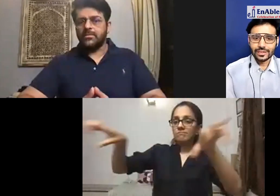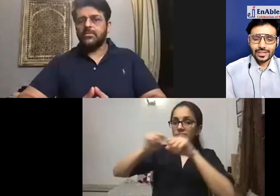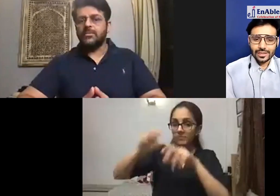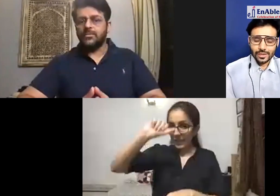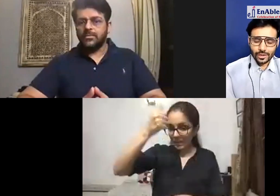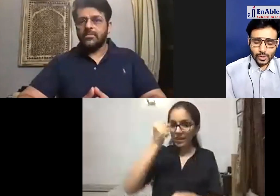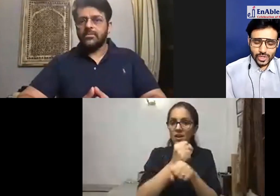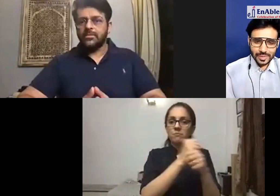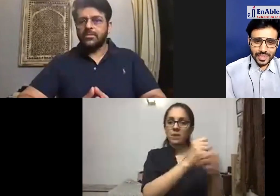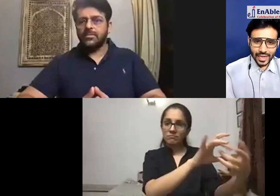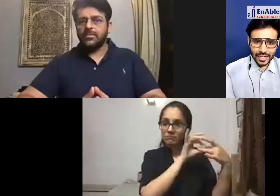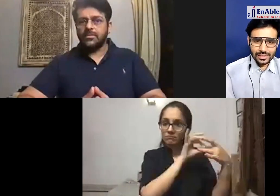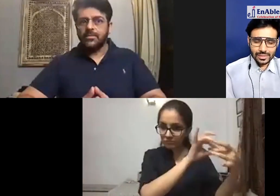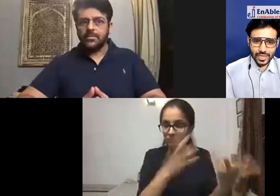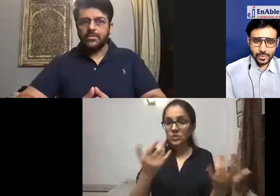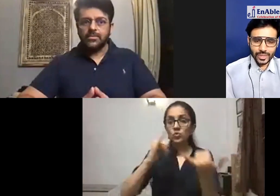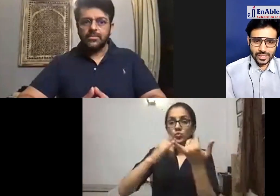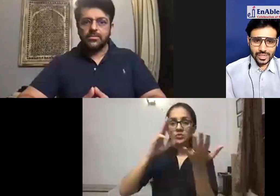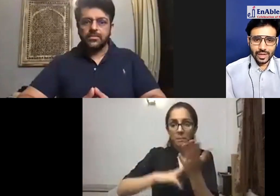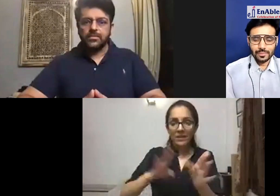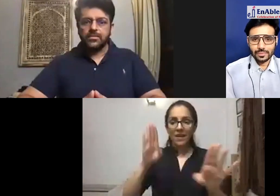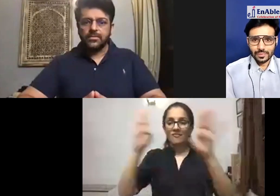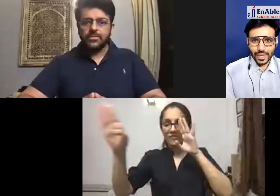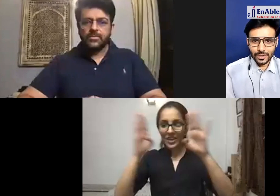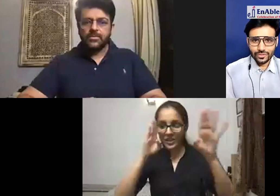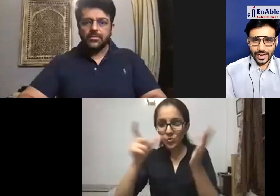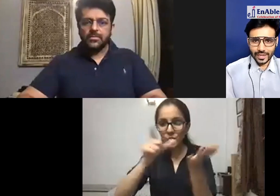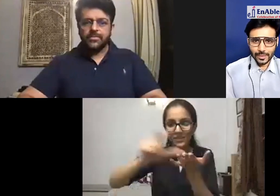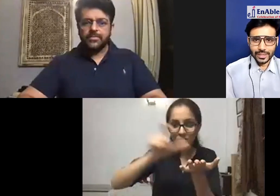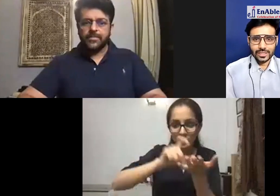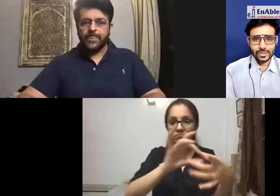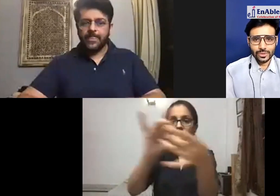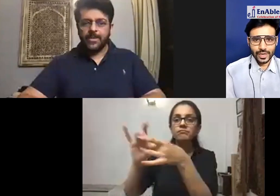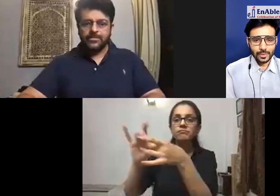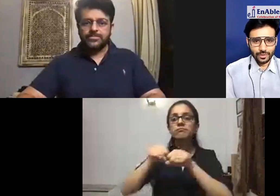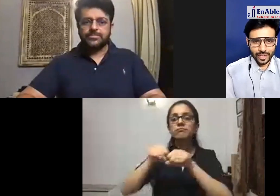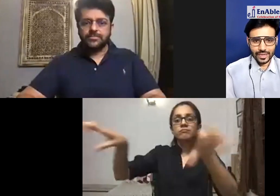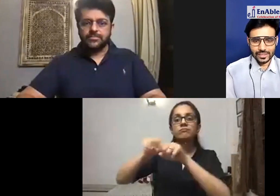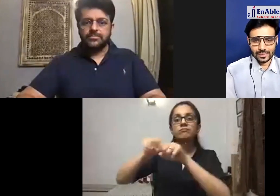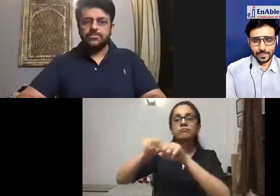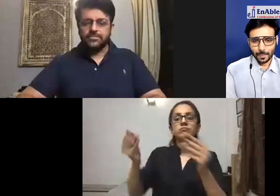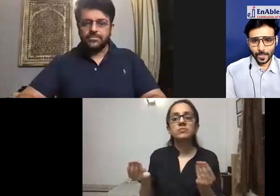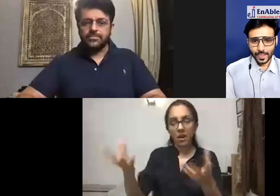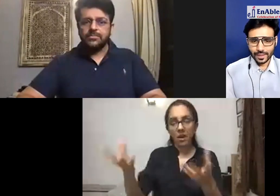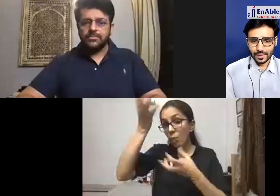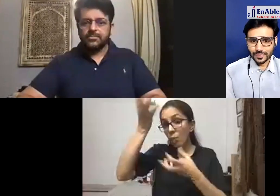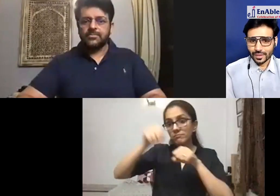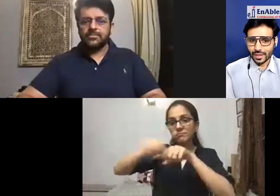a lot of social media handles, Facebook, Instagram, kind of connected with us to create more awareness.